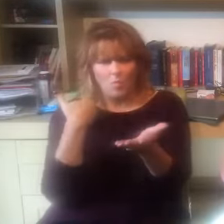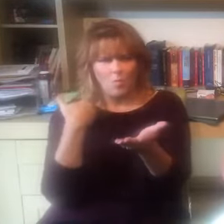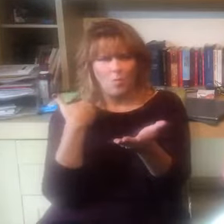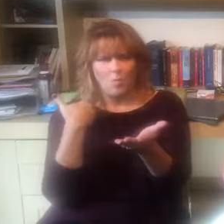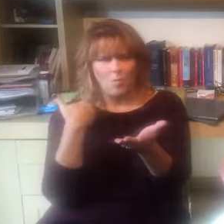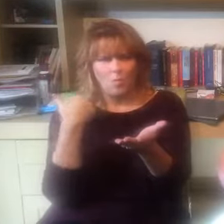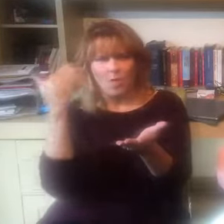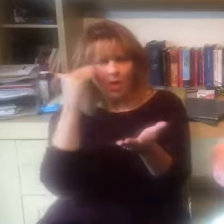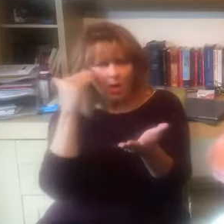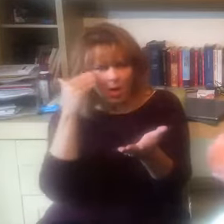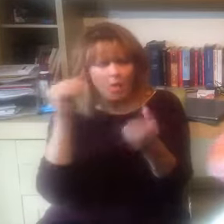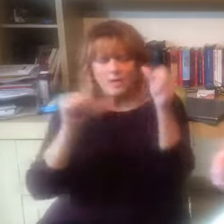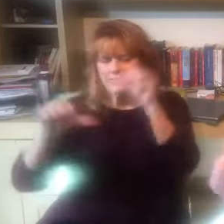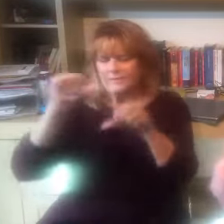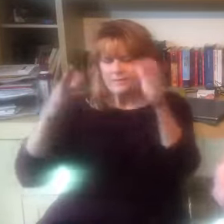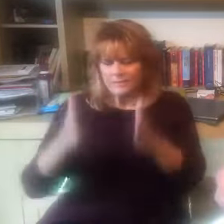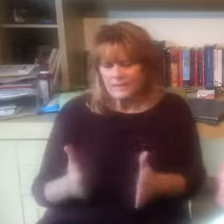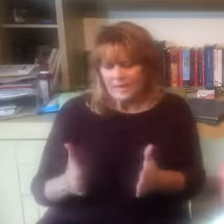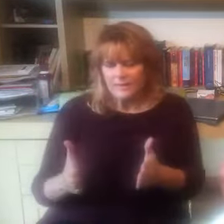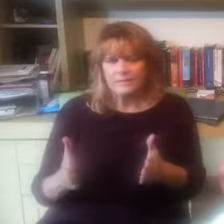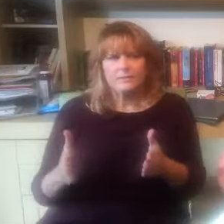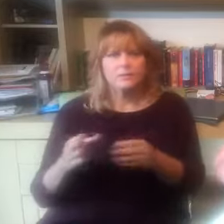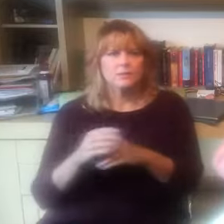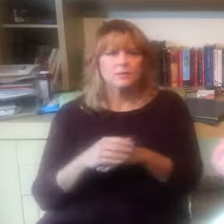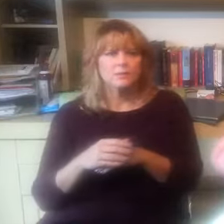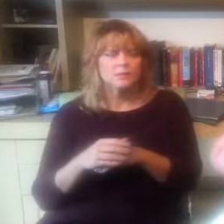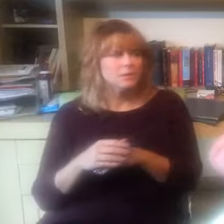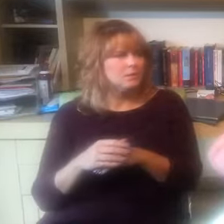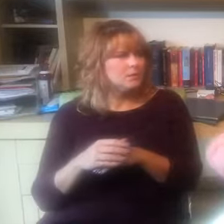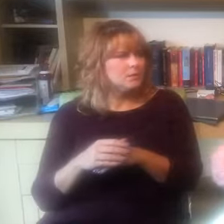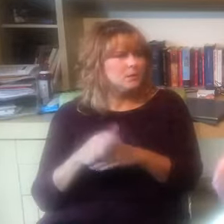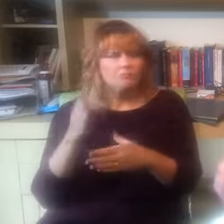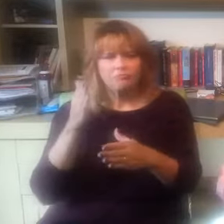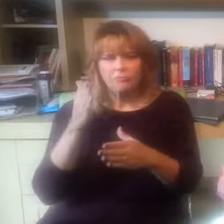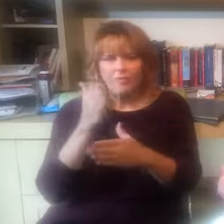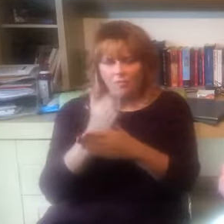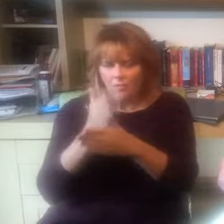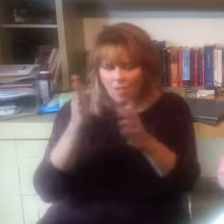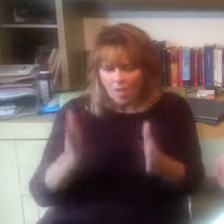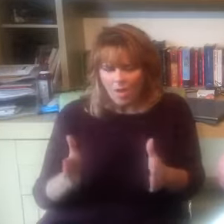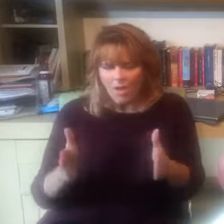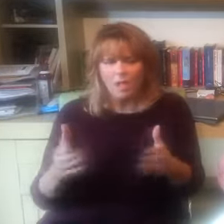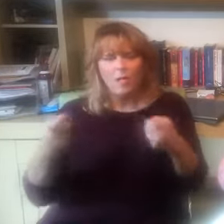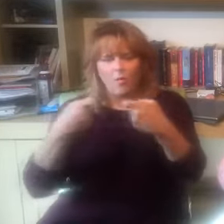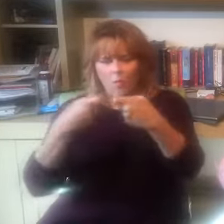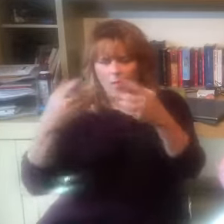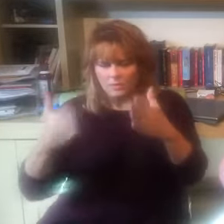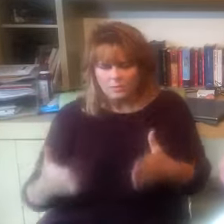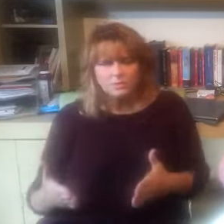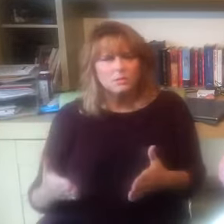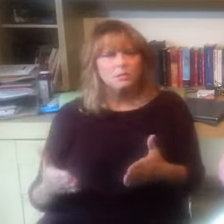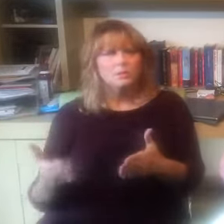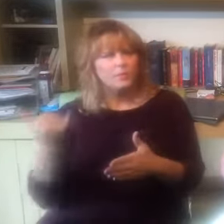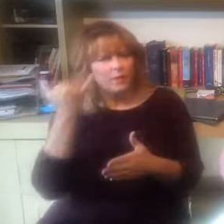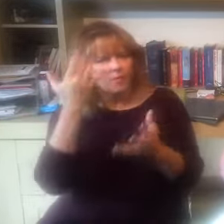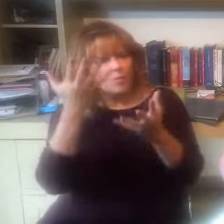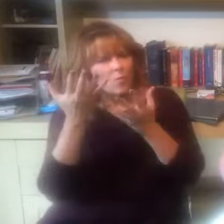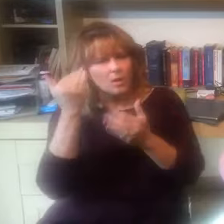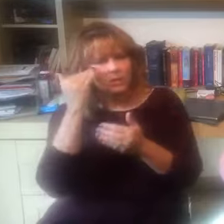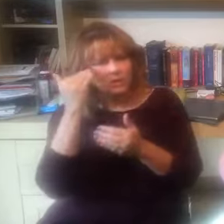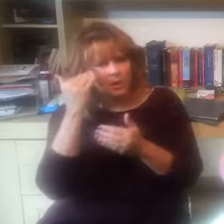a scientist or a philosopher or an engineer, if you really want to know what